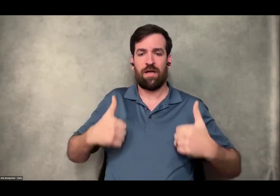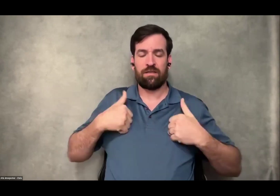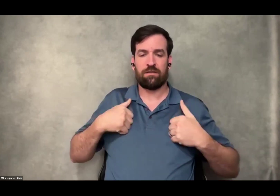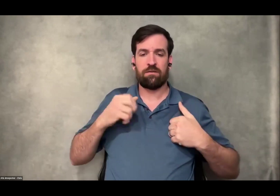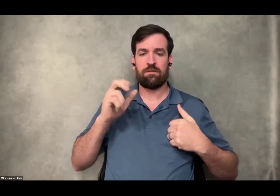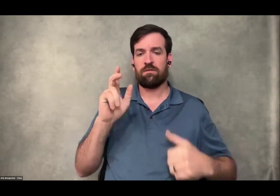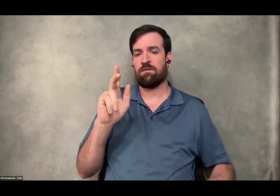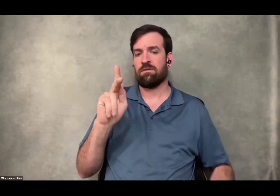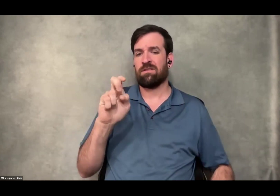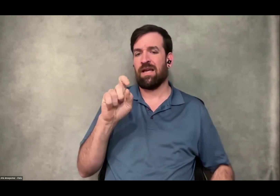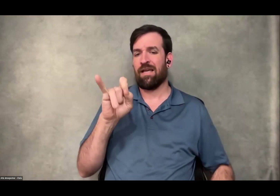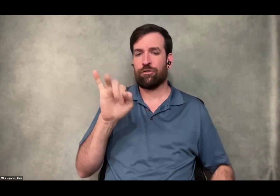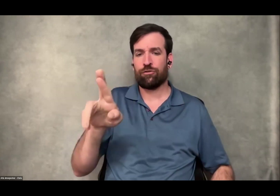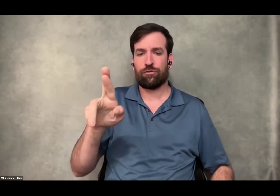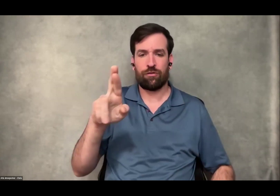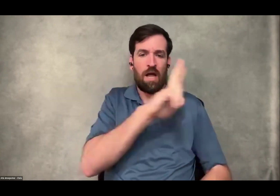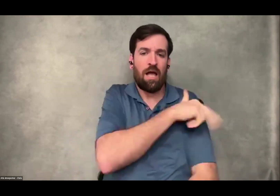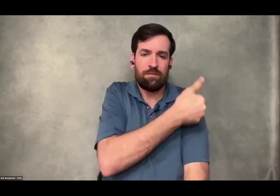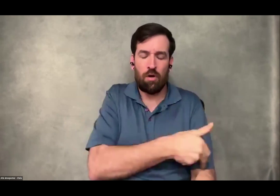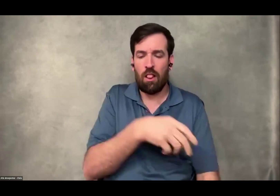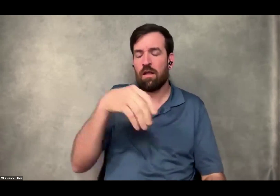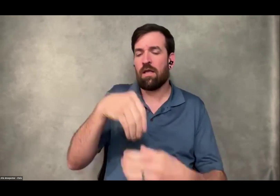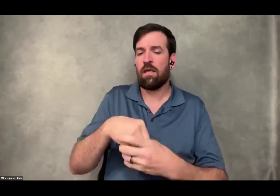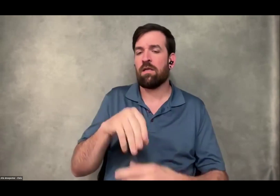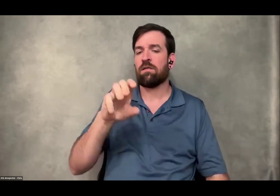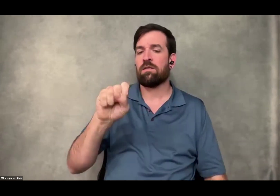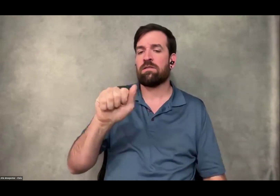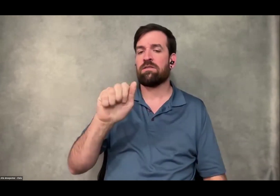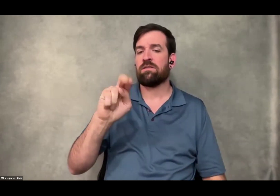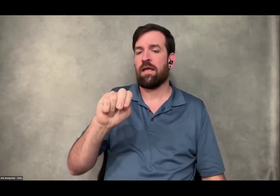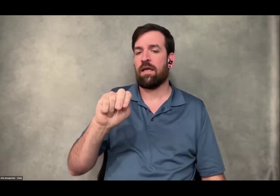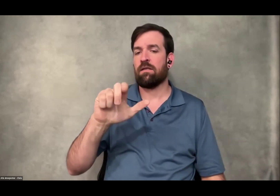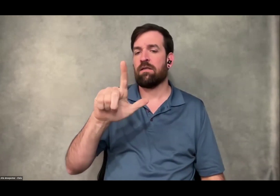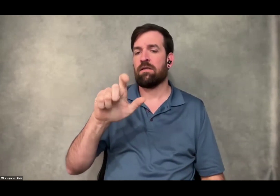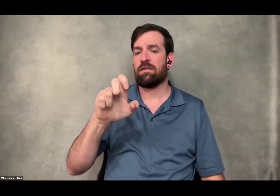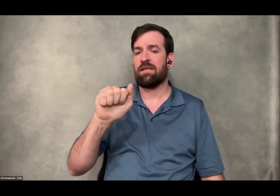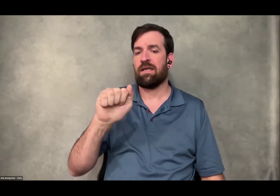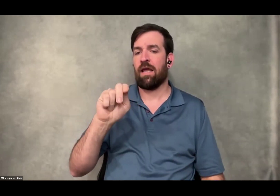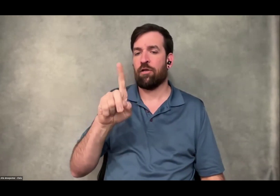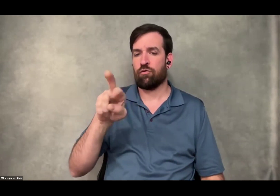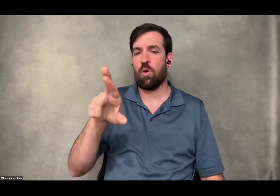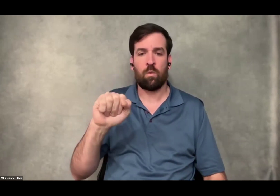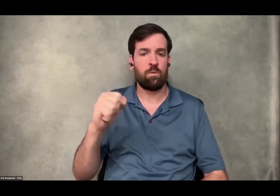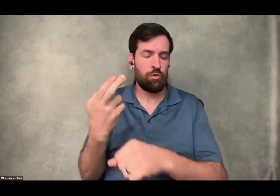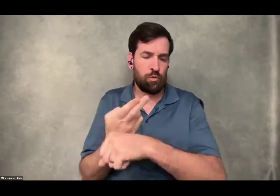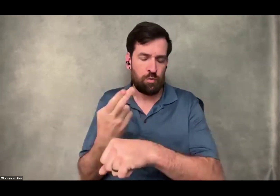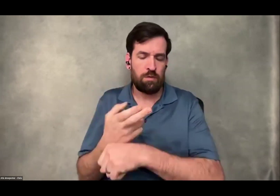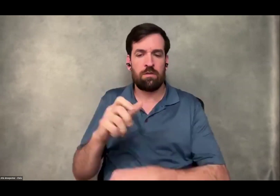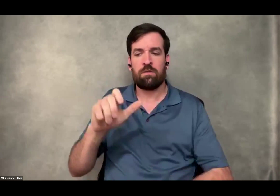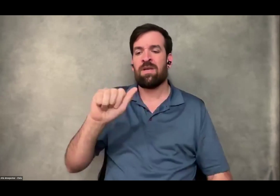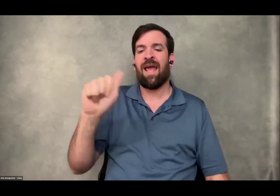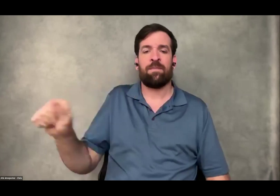Kaiser Hospital in San Leandro. And I was using an Amazon device for this